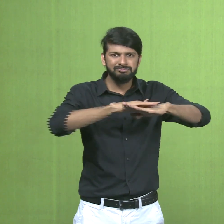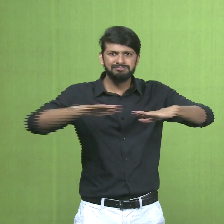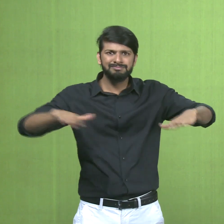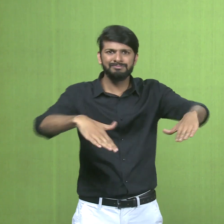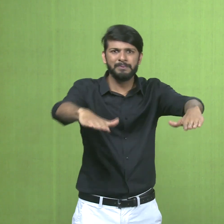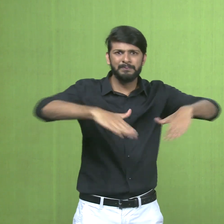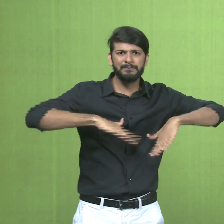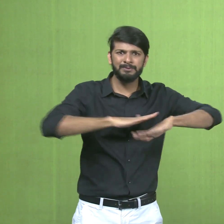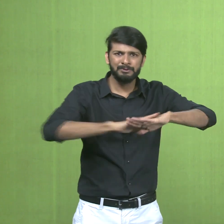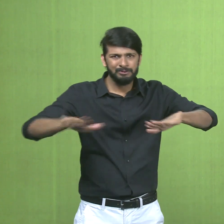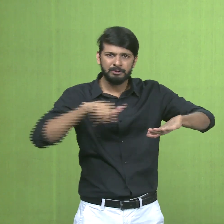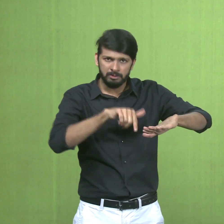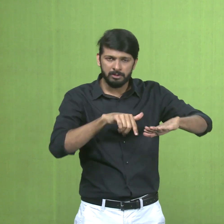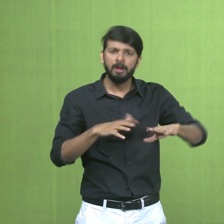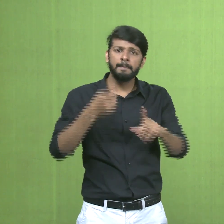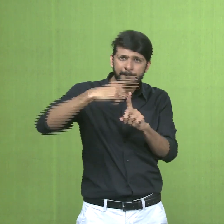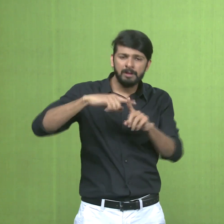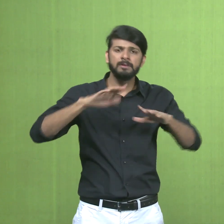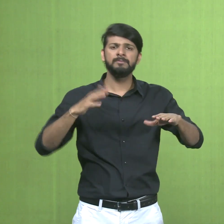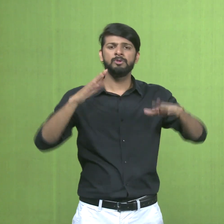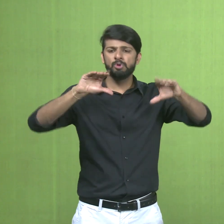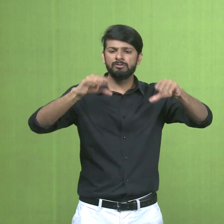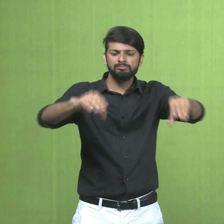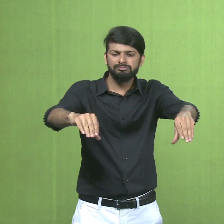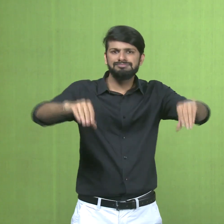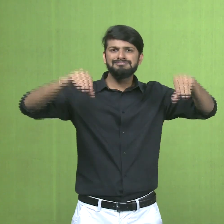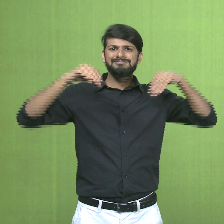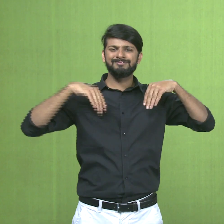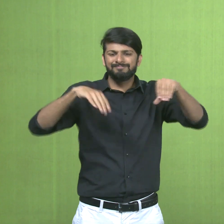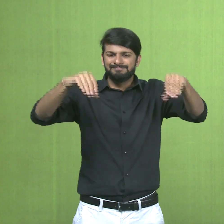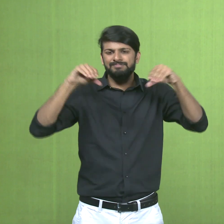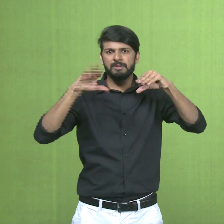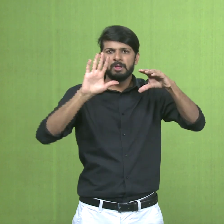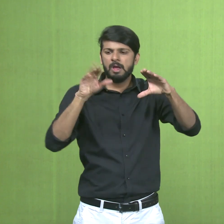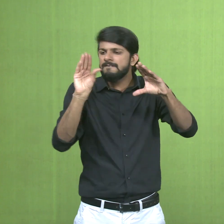For the European market, bed sheets and quilt covers.